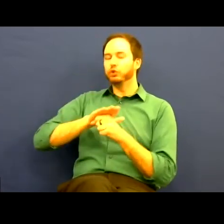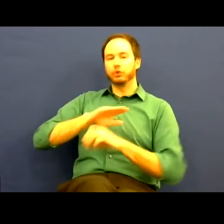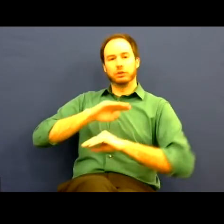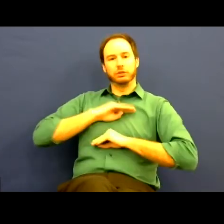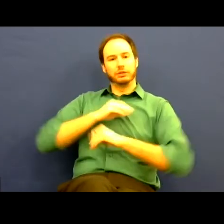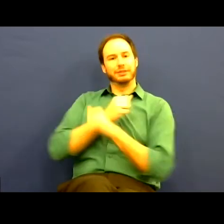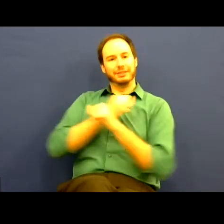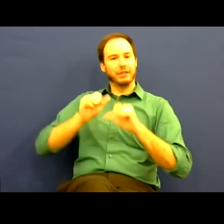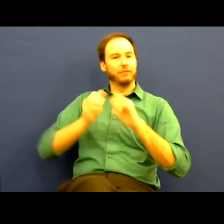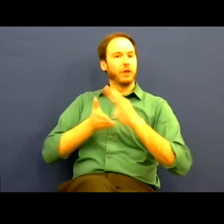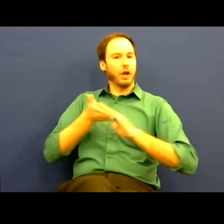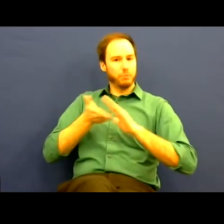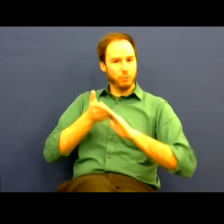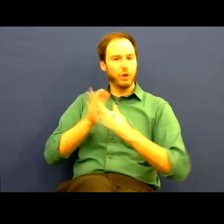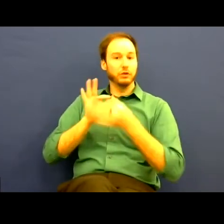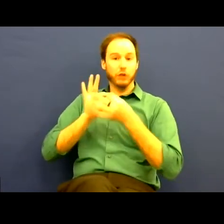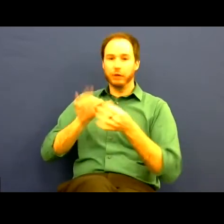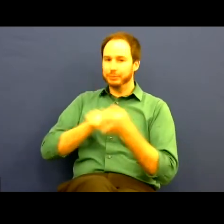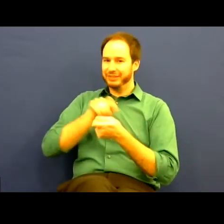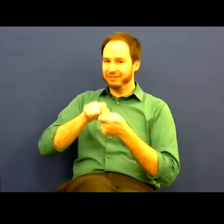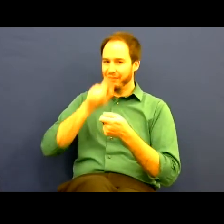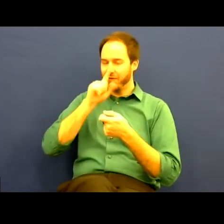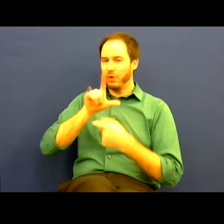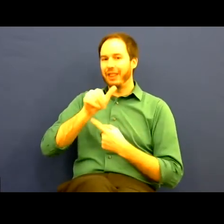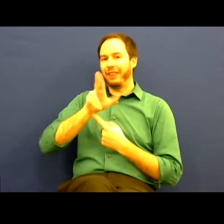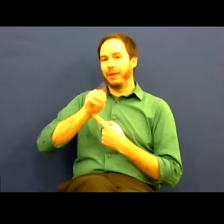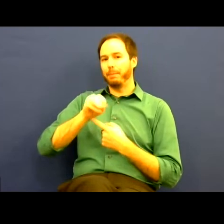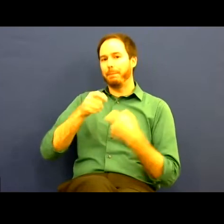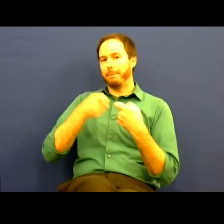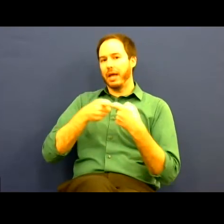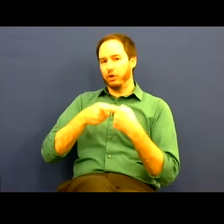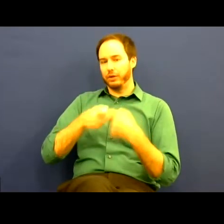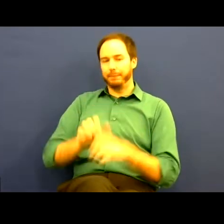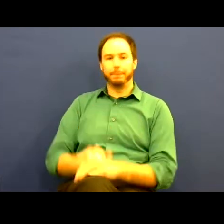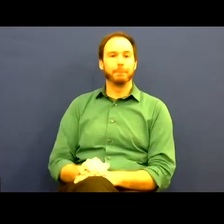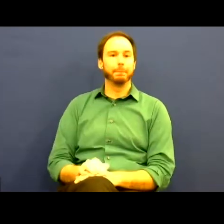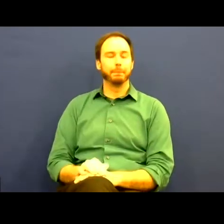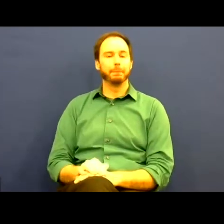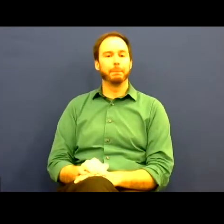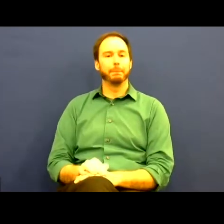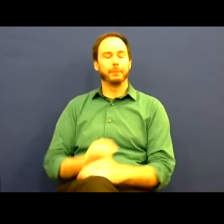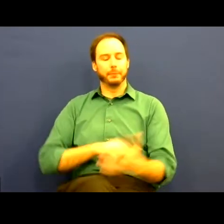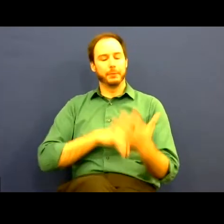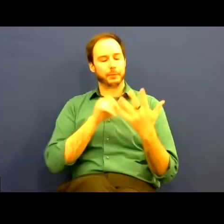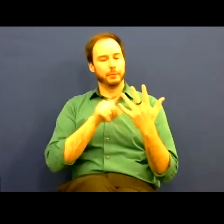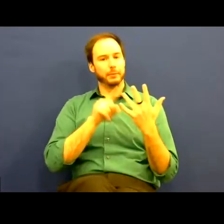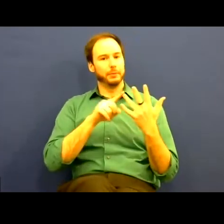operation, especially with respect to lithium batteries. Second.